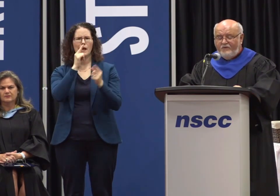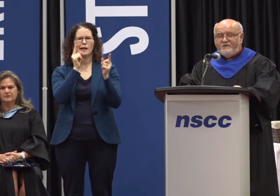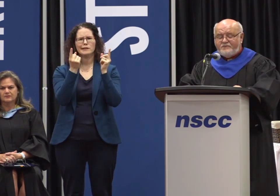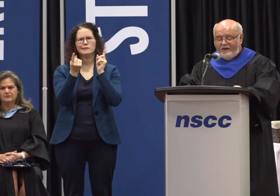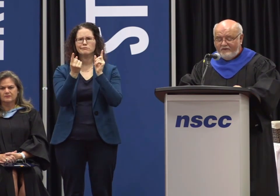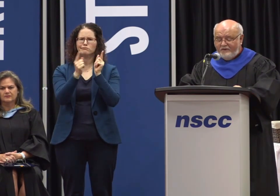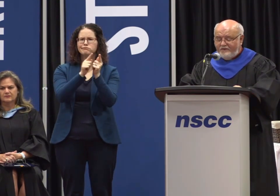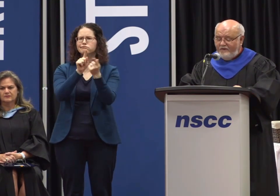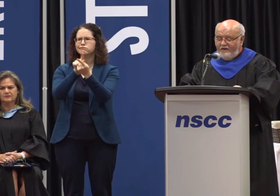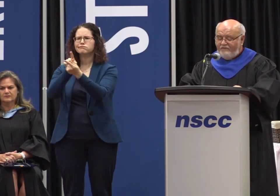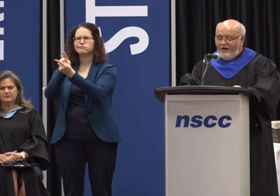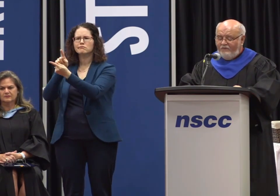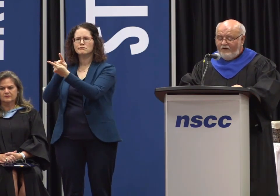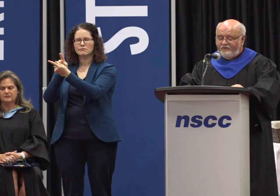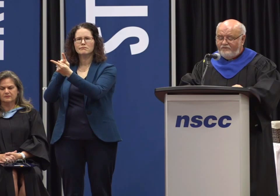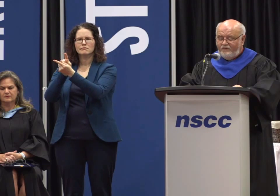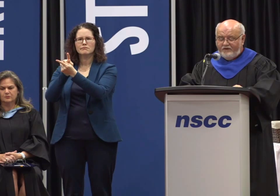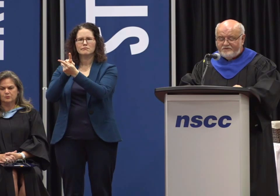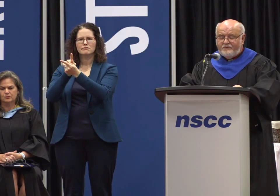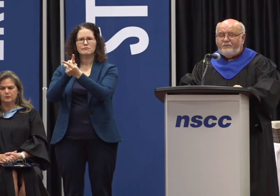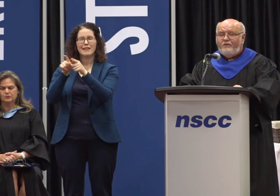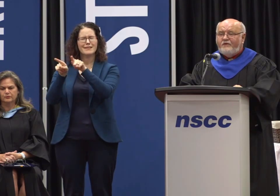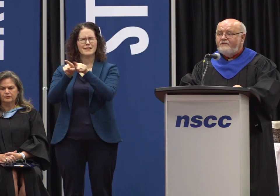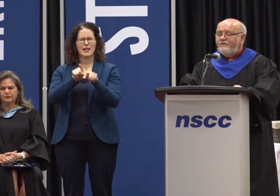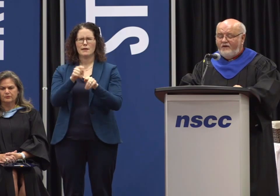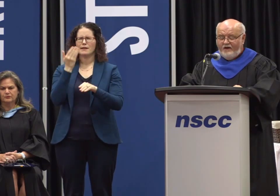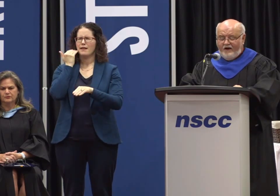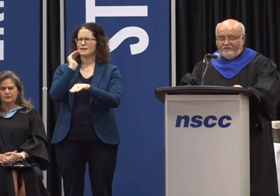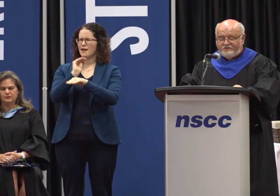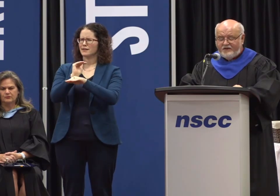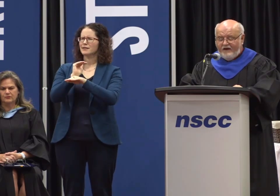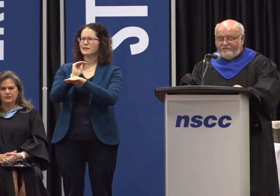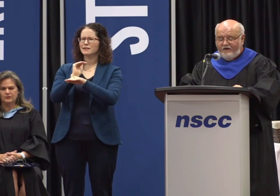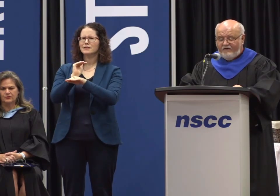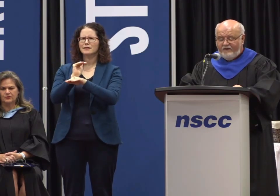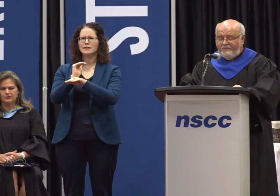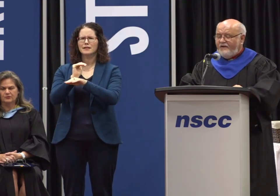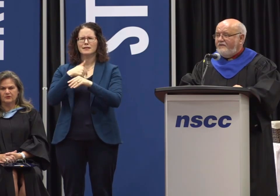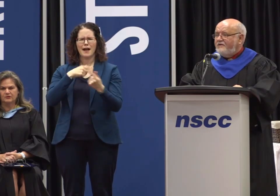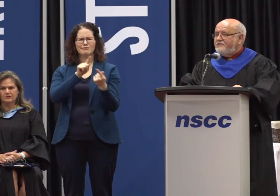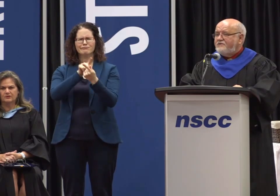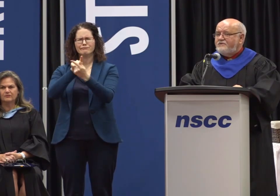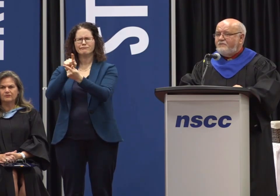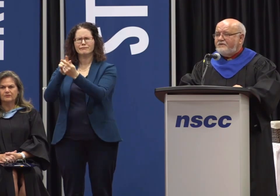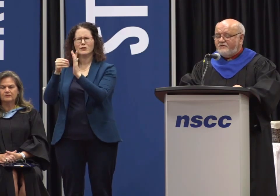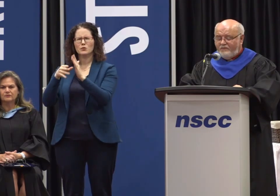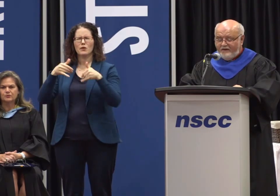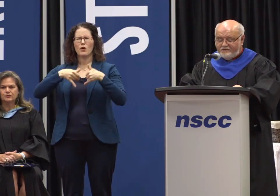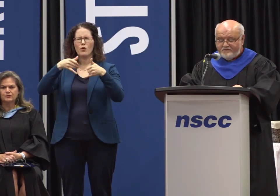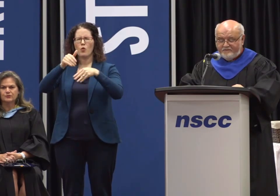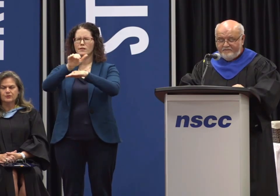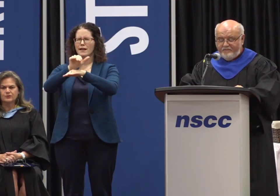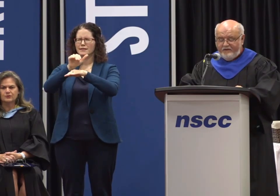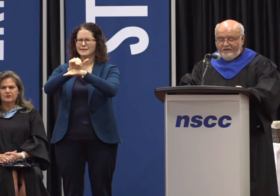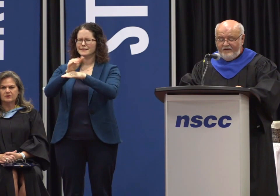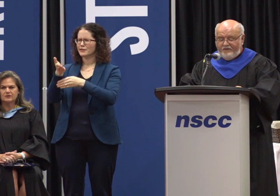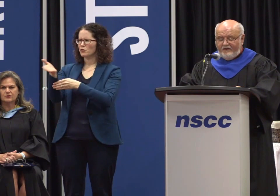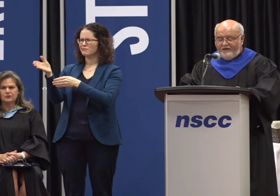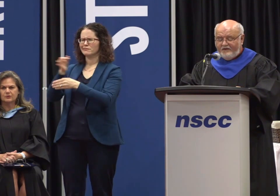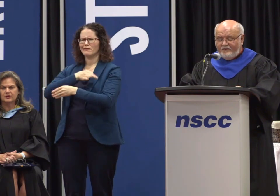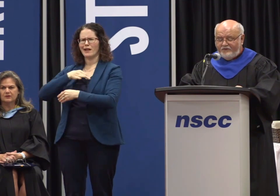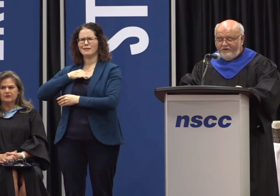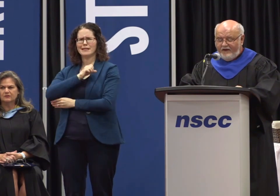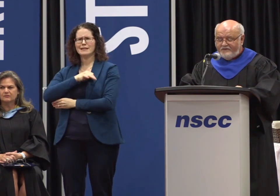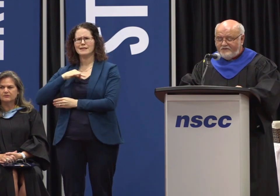at the awards banquet, of how wonderful and supportive our staff are in making this such a special place.